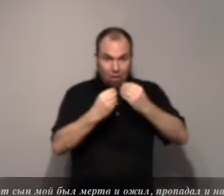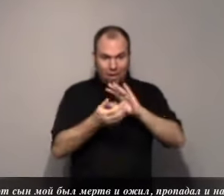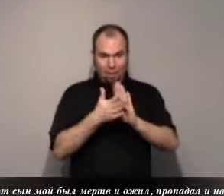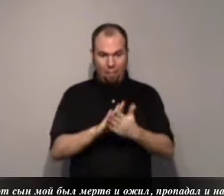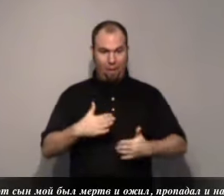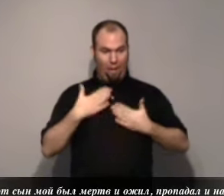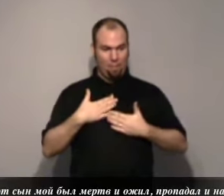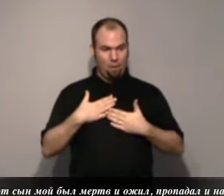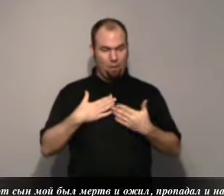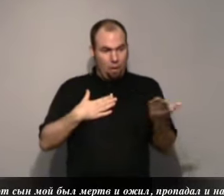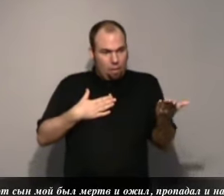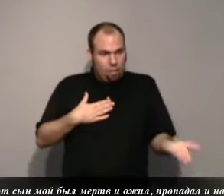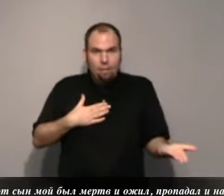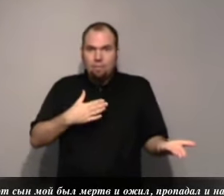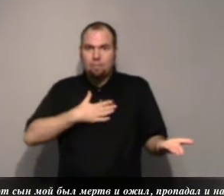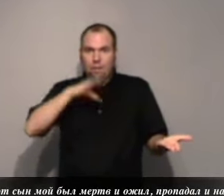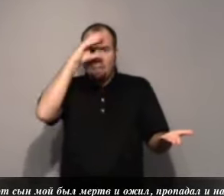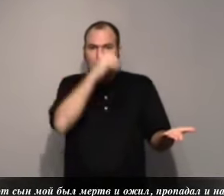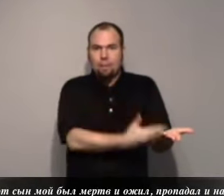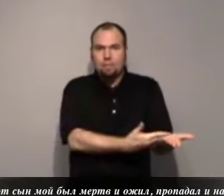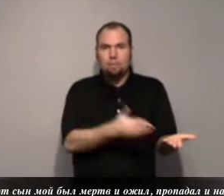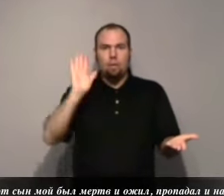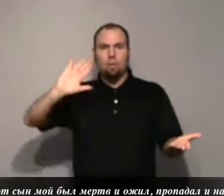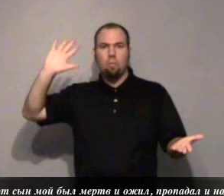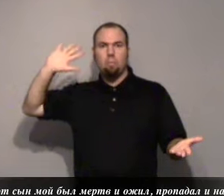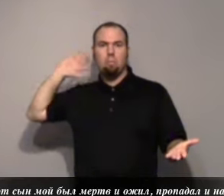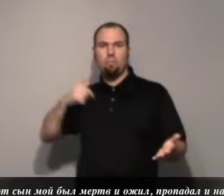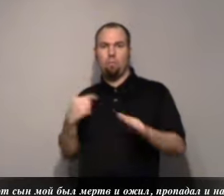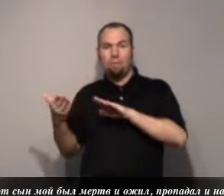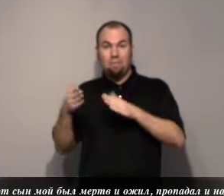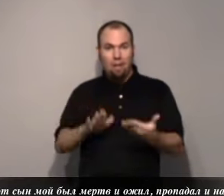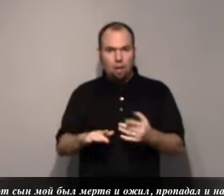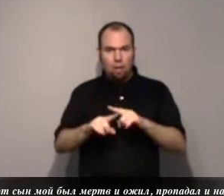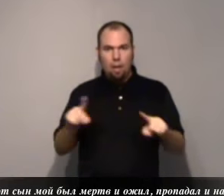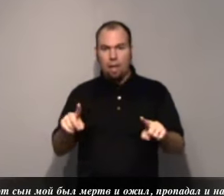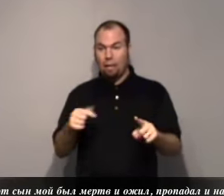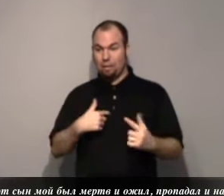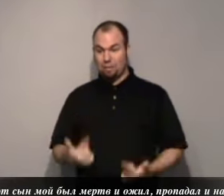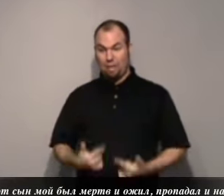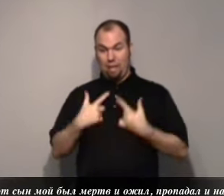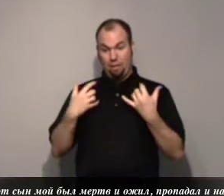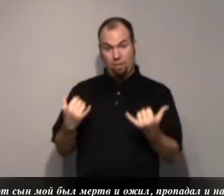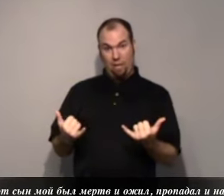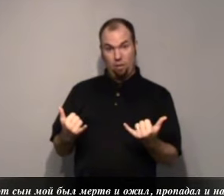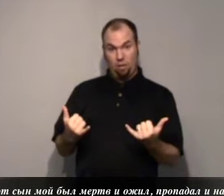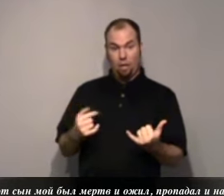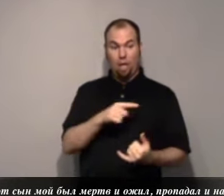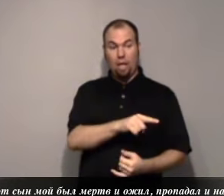this my son was dead and is alive again. He was lost and is found, and they began to be merry.